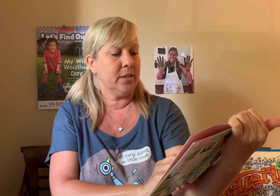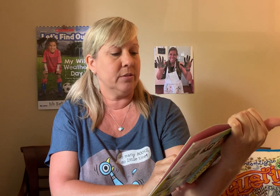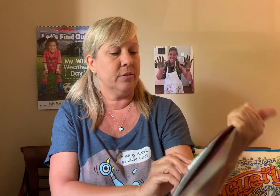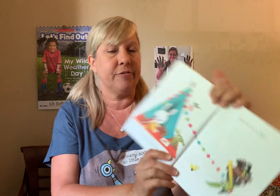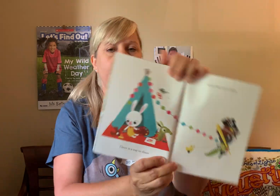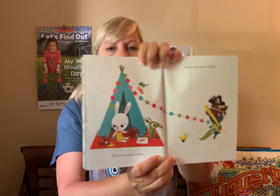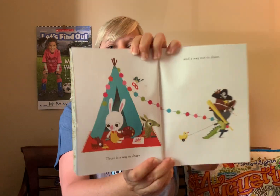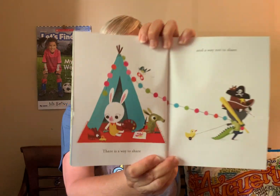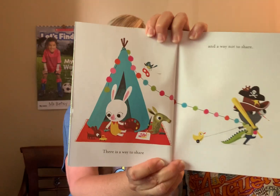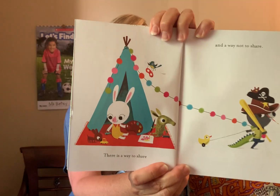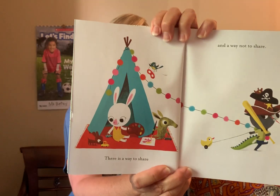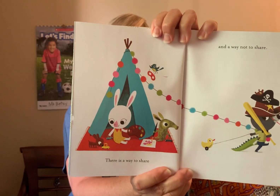little friend.